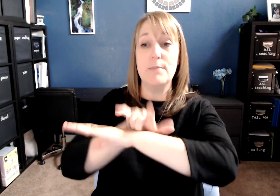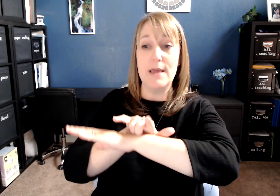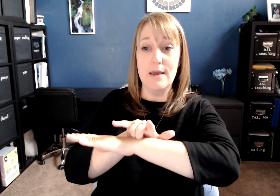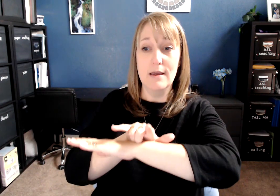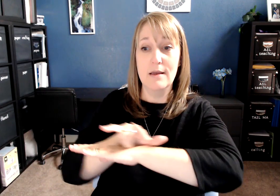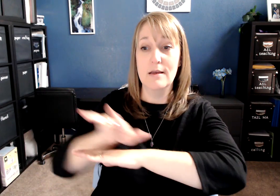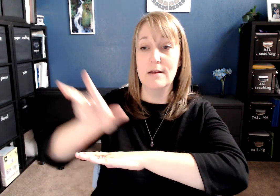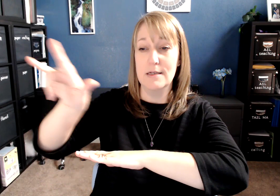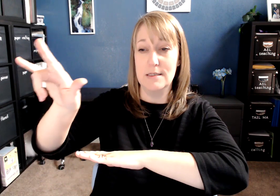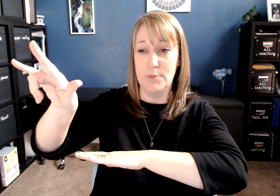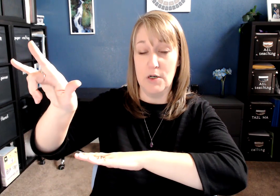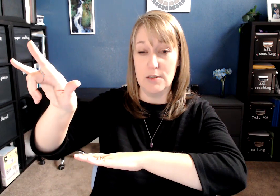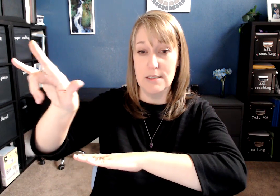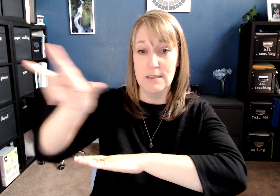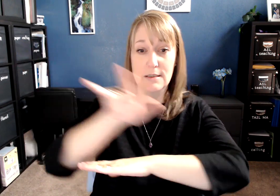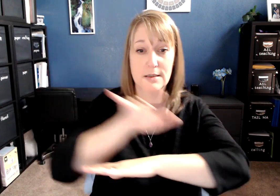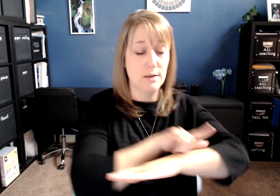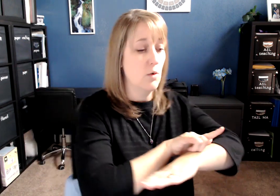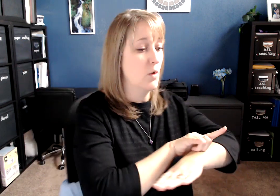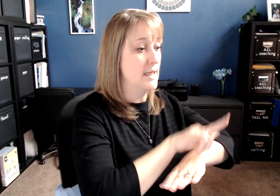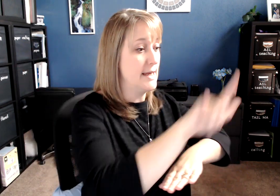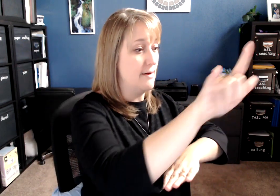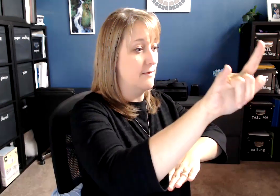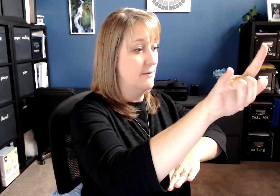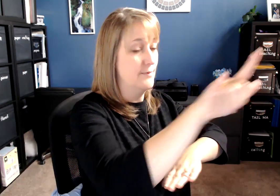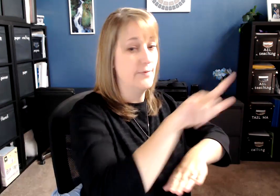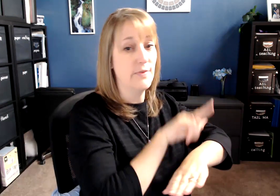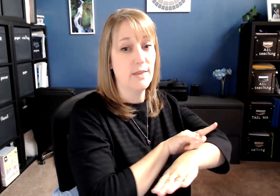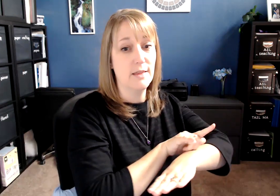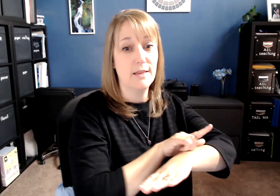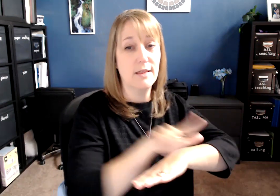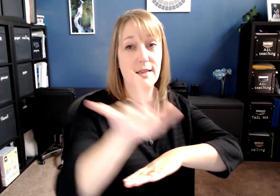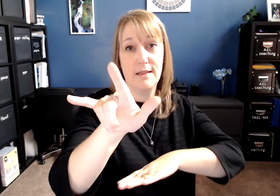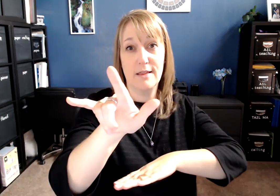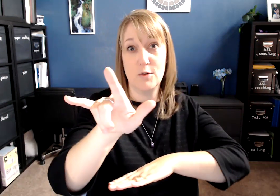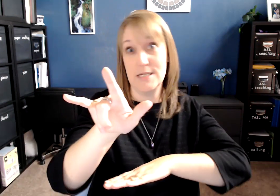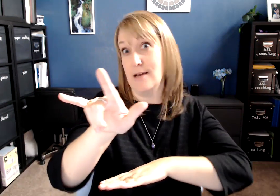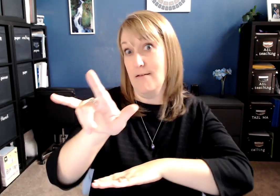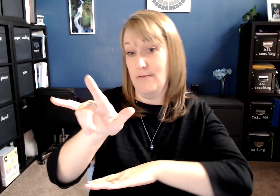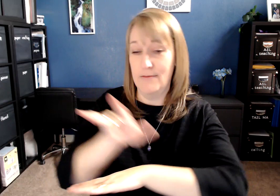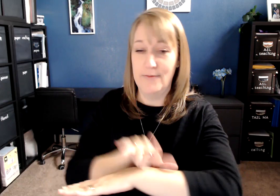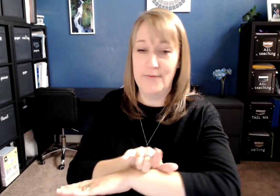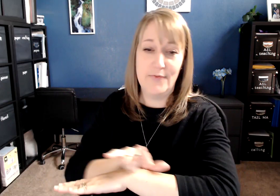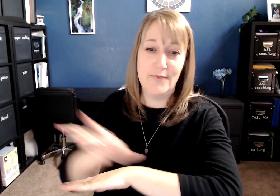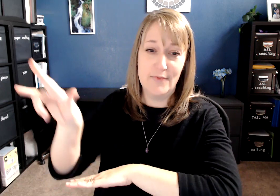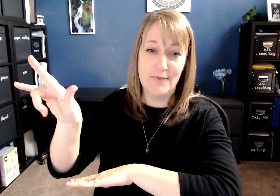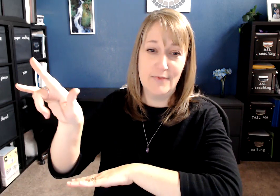be depart or leave or take off.